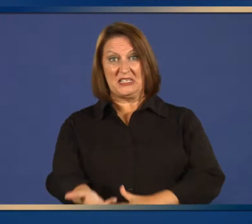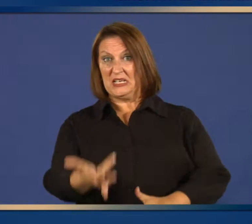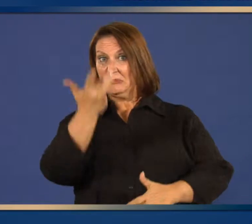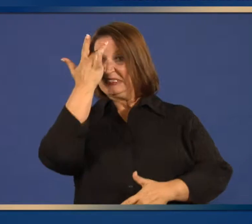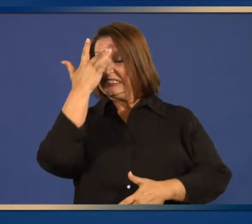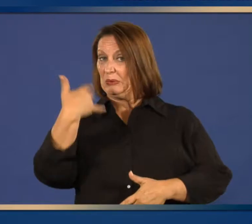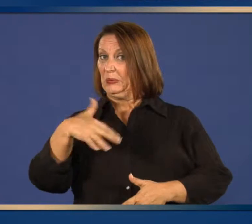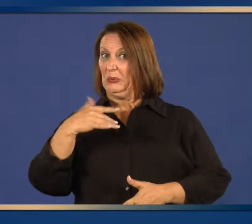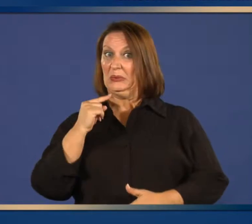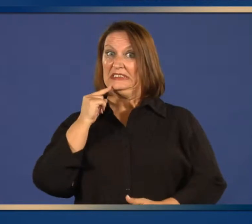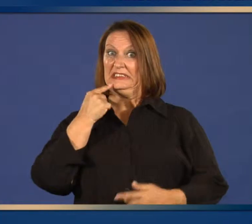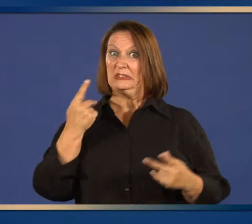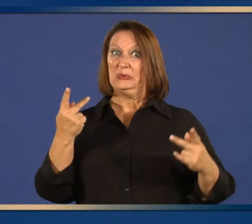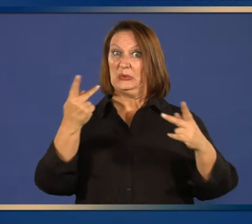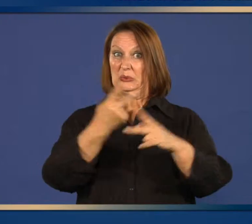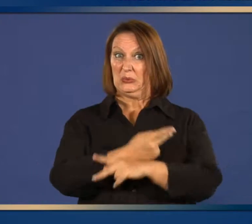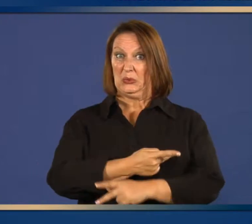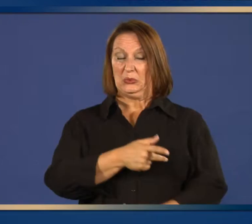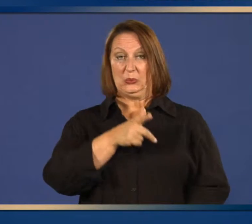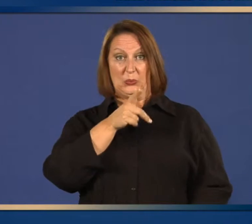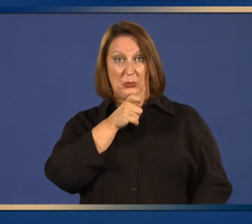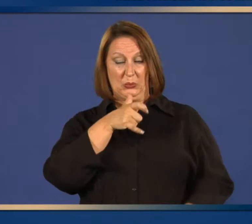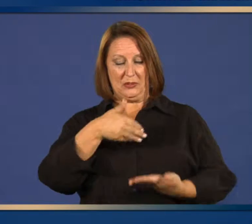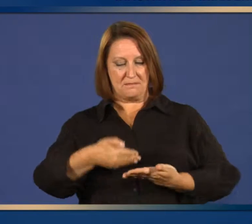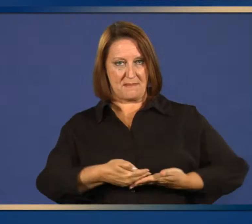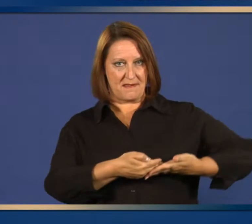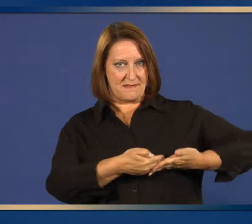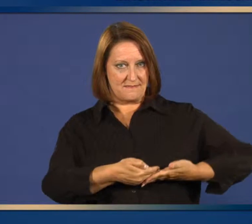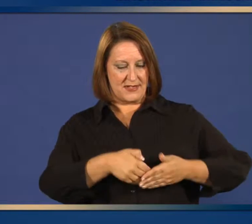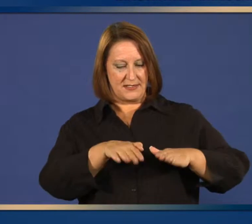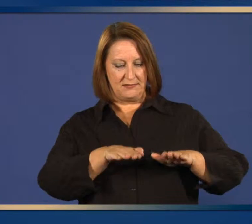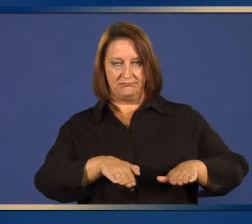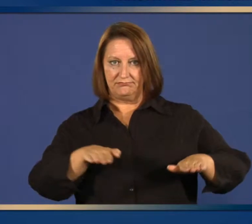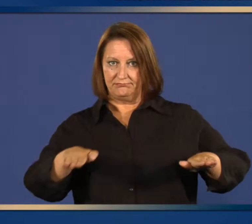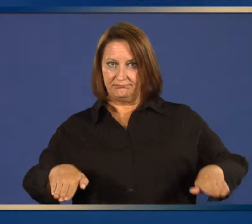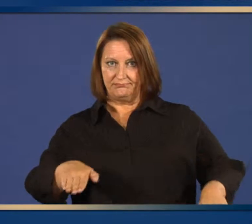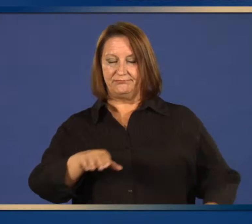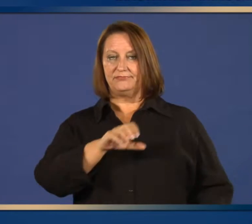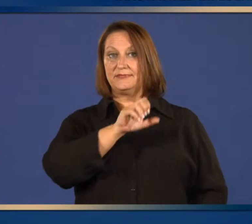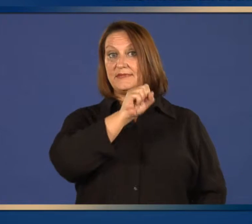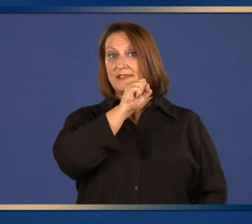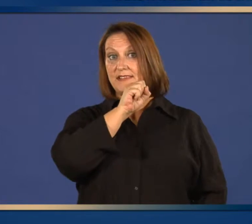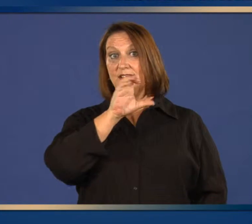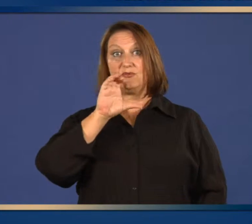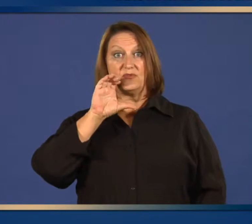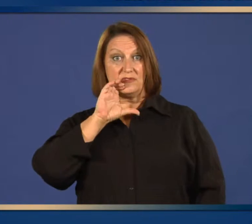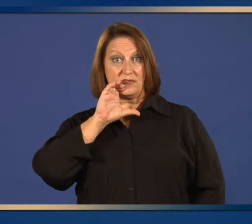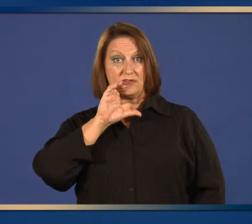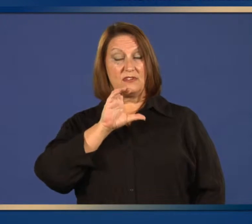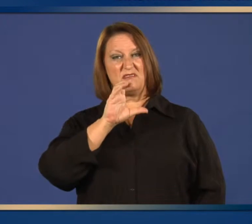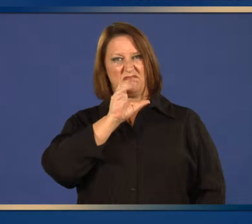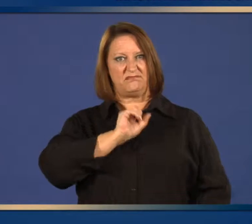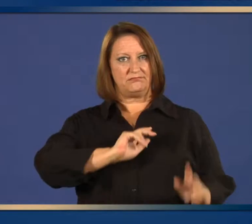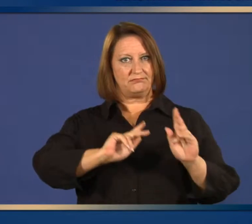Infants, the elderly, pregnant women, and people with certain health conditions,